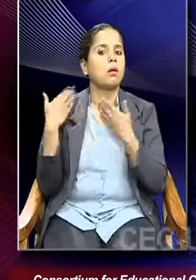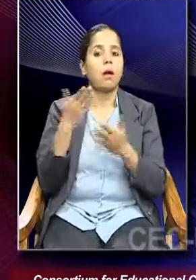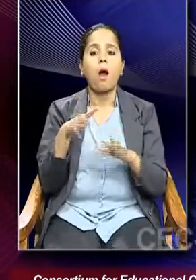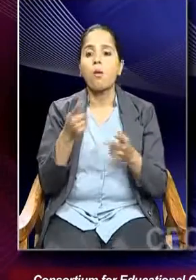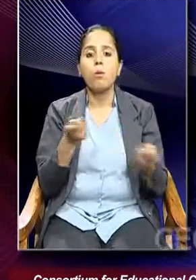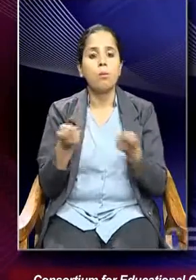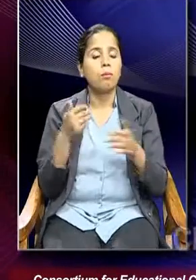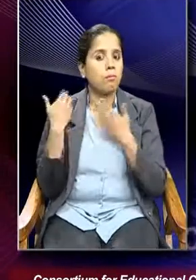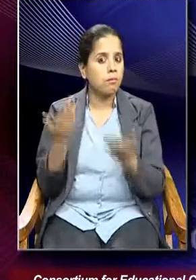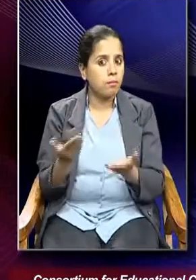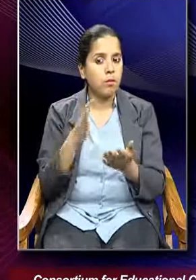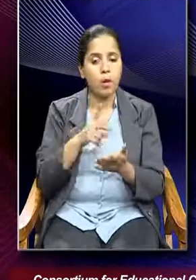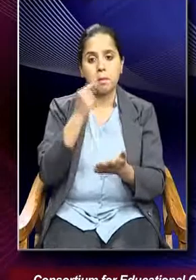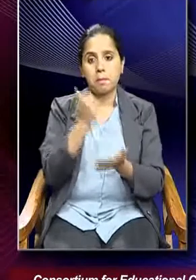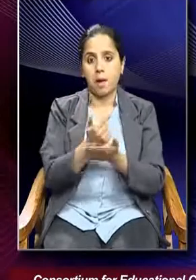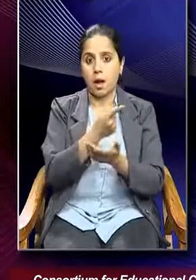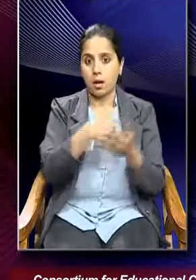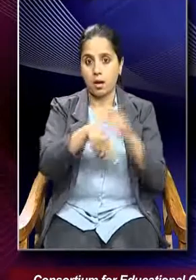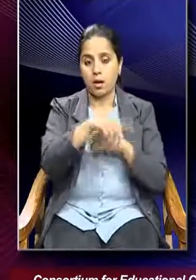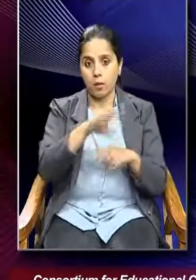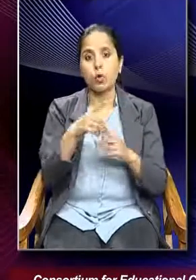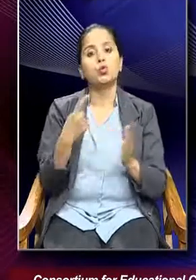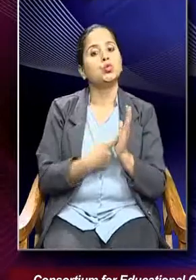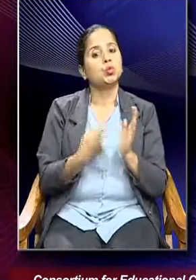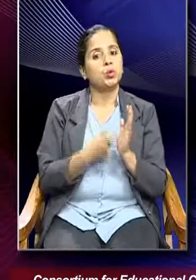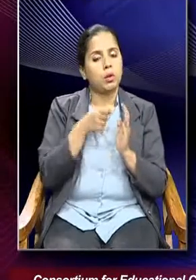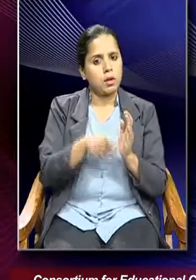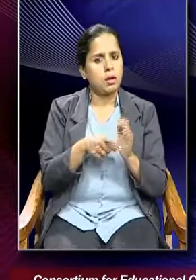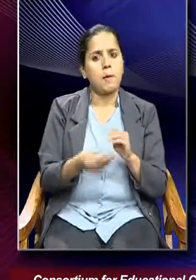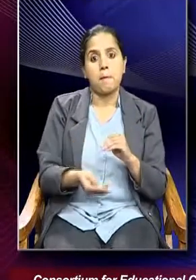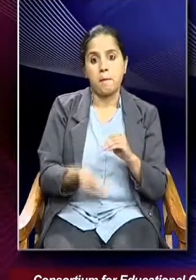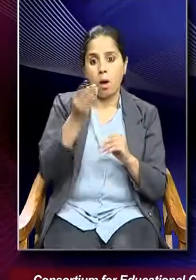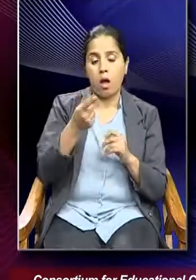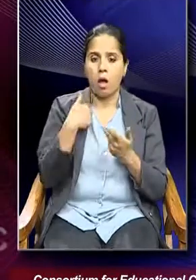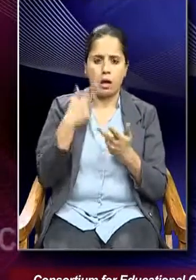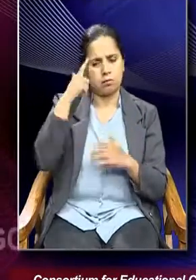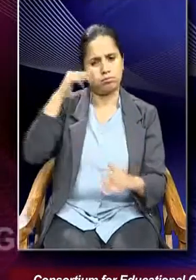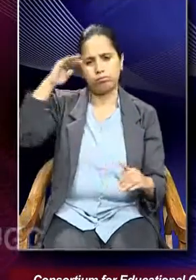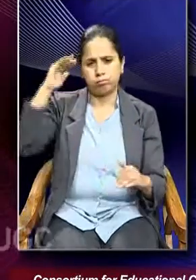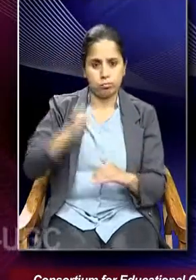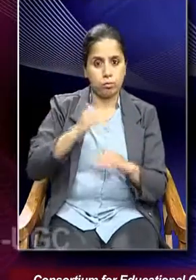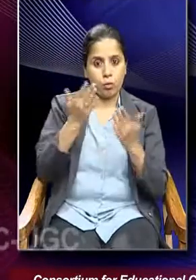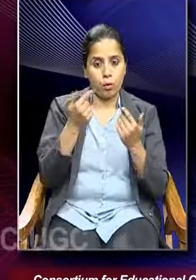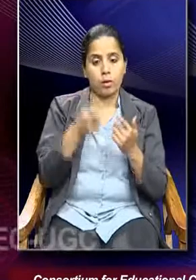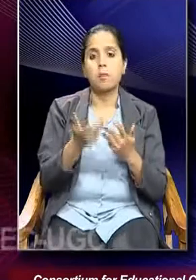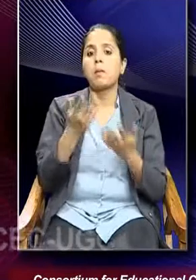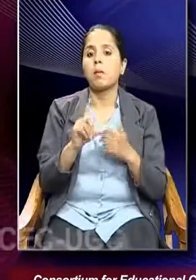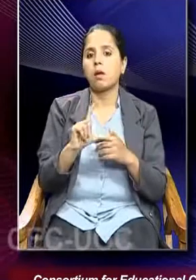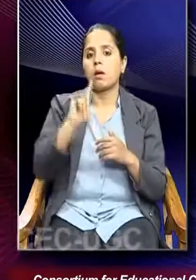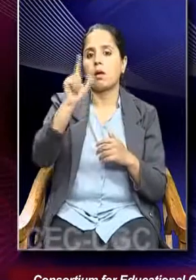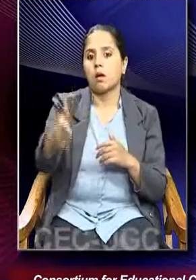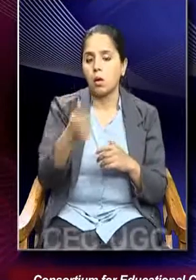that? Under the banking provision of the program, excess reduction could be banked for later